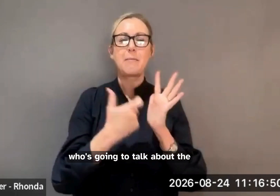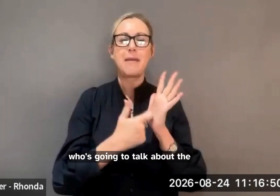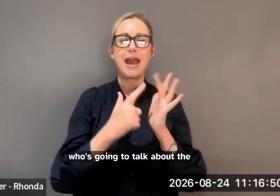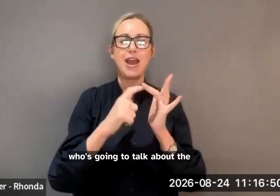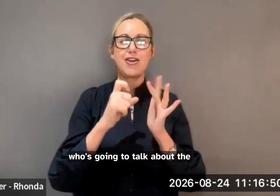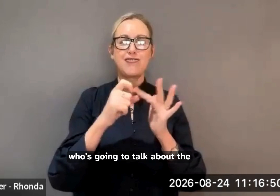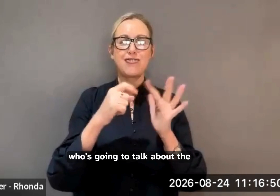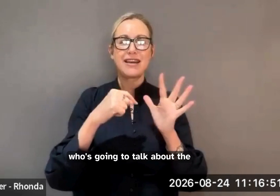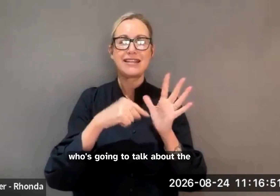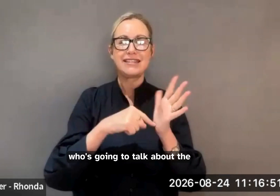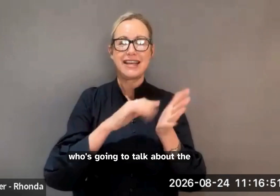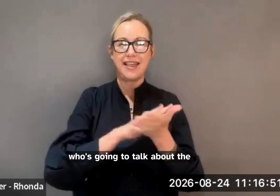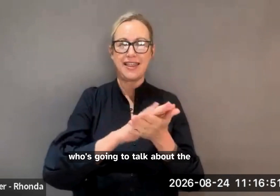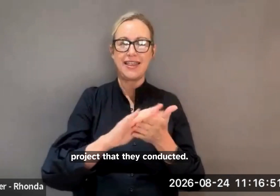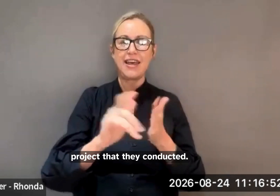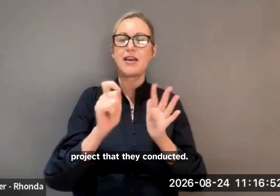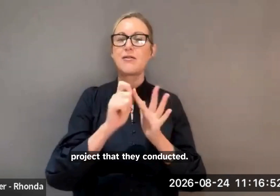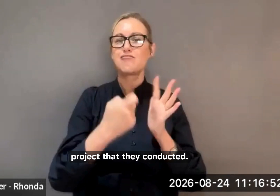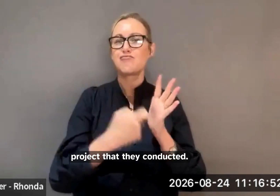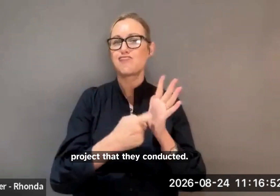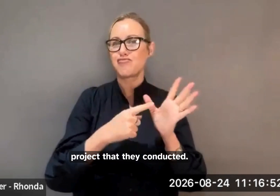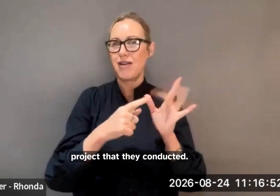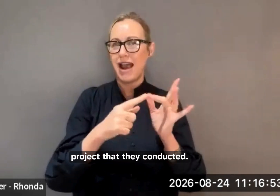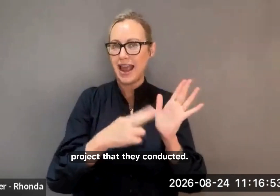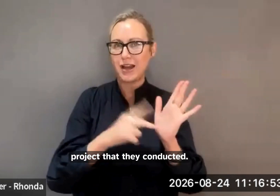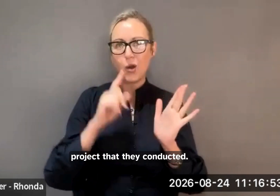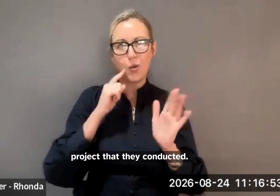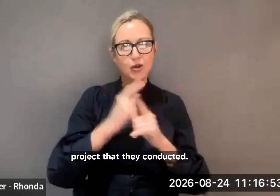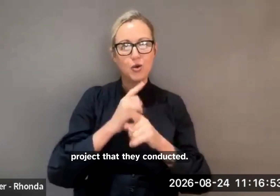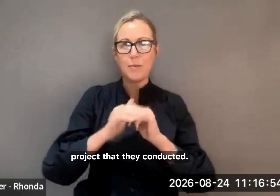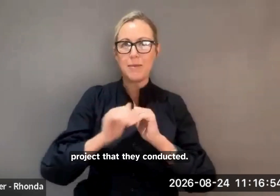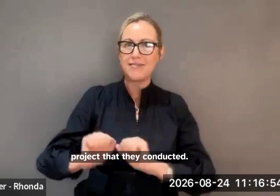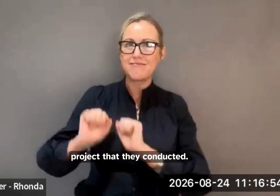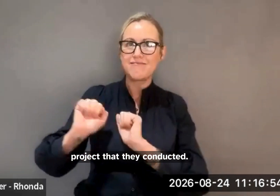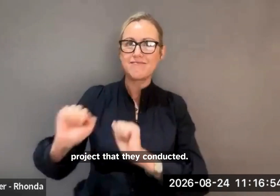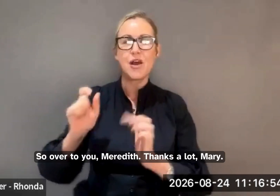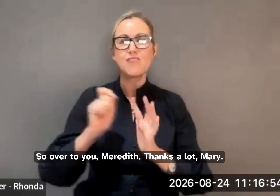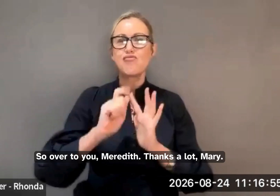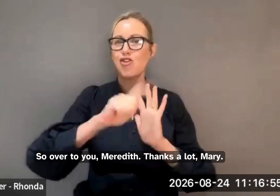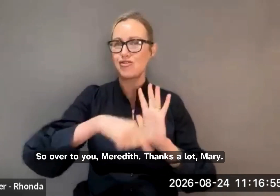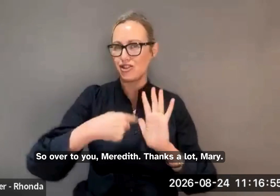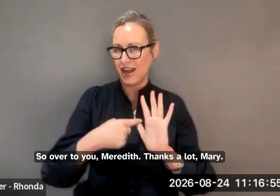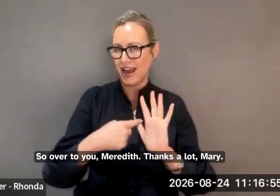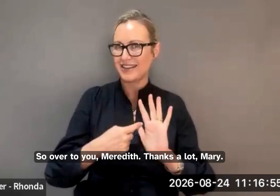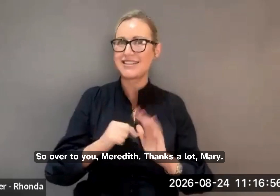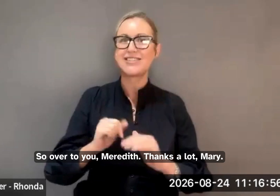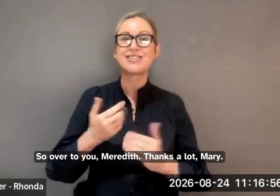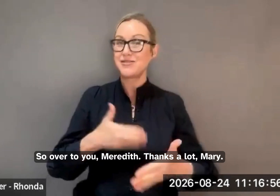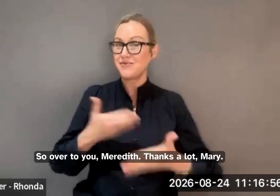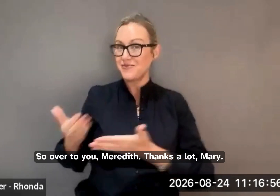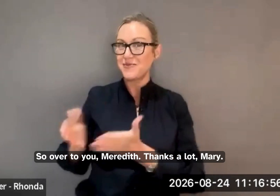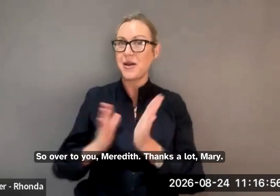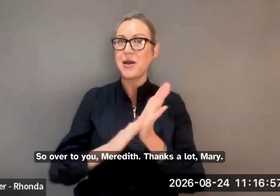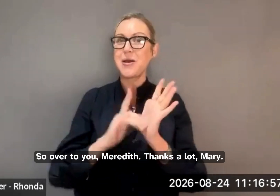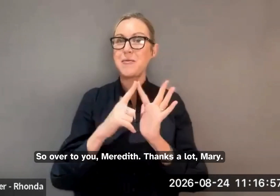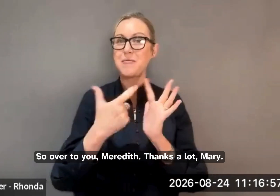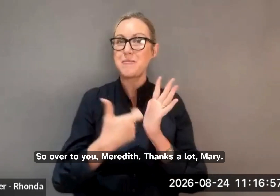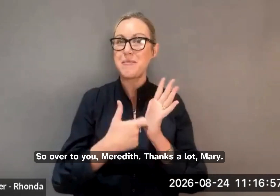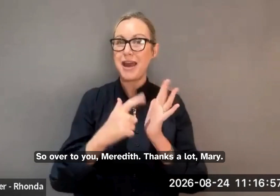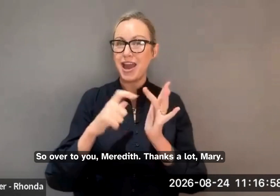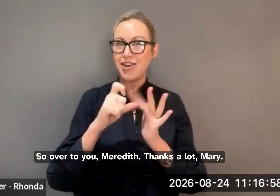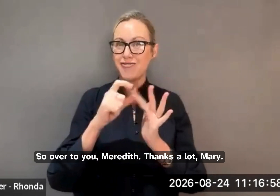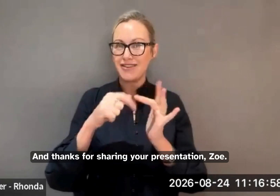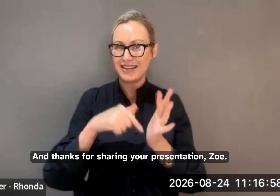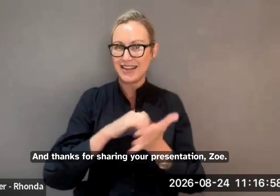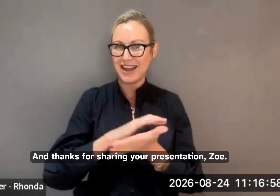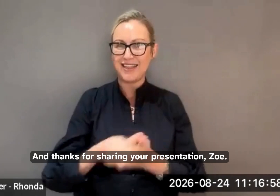talk about the project that they conducted. So over to you, Meredith. Thanks a